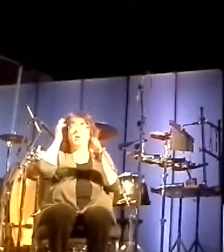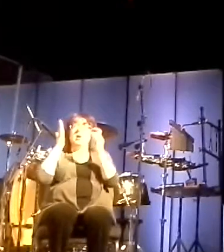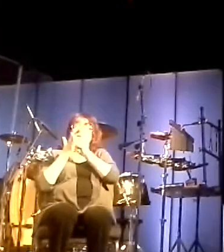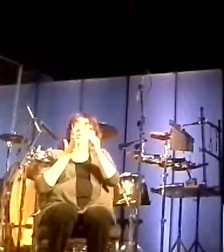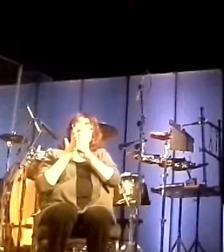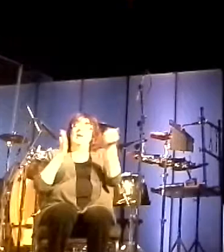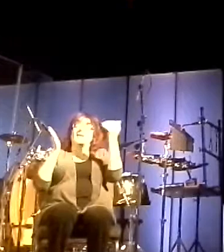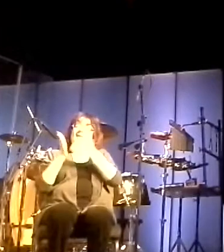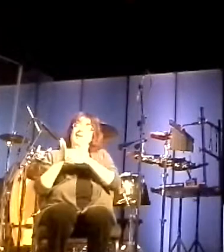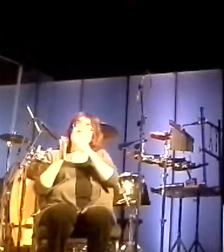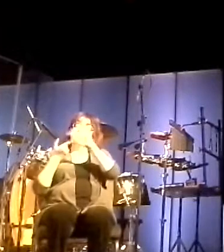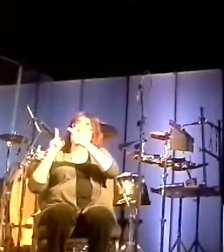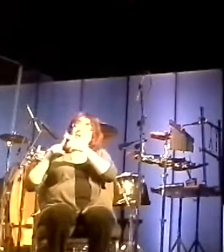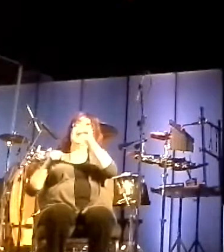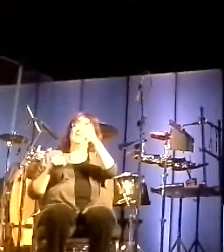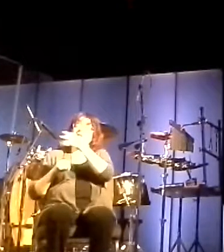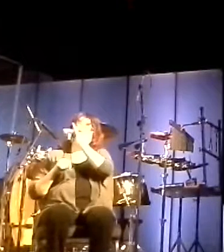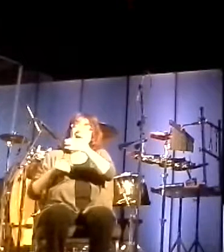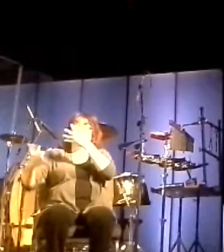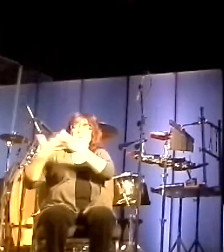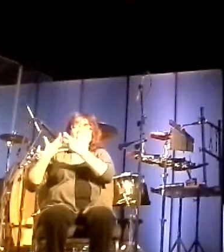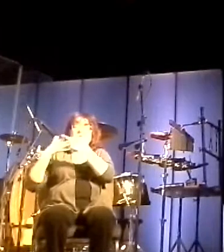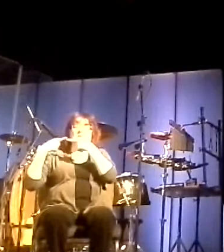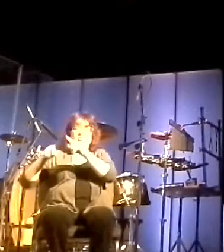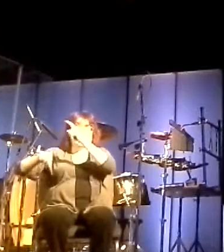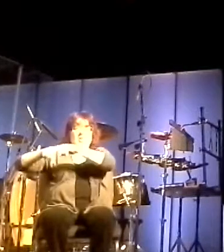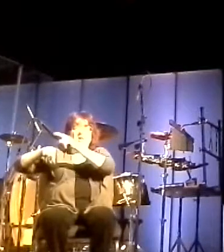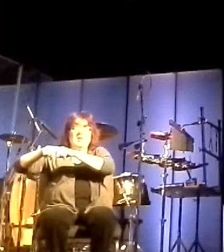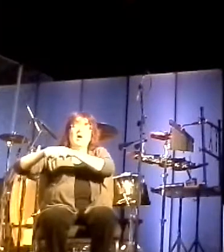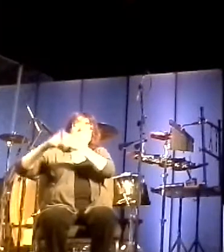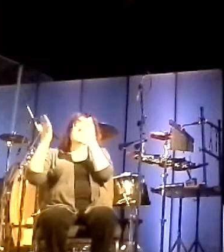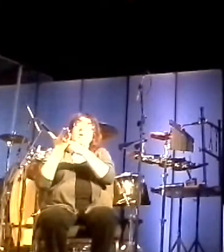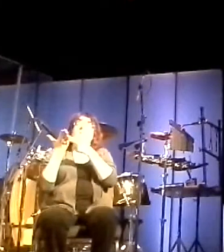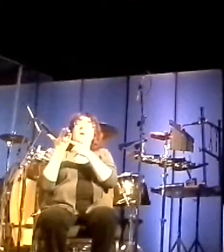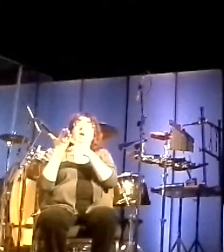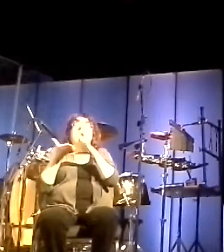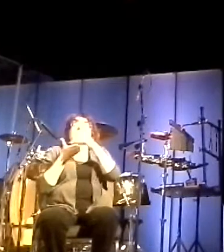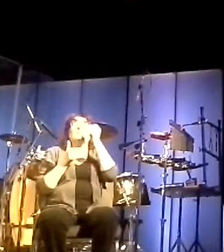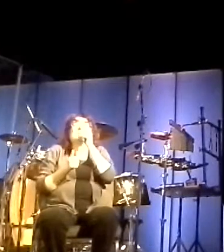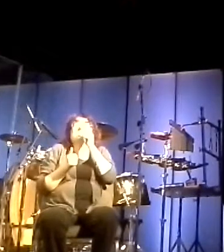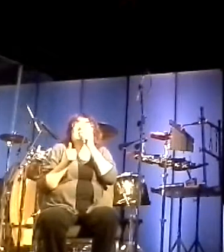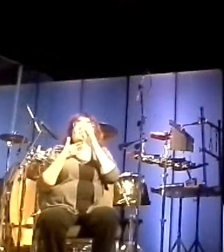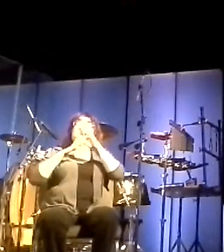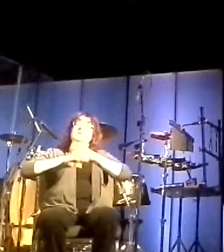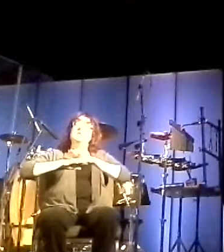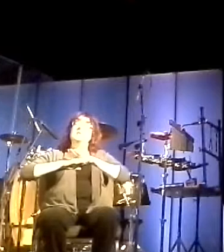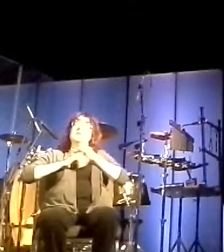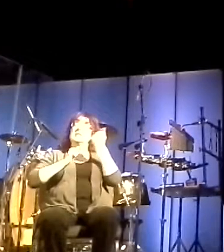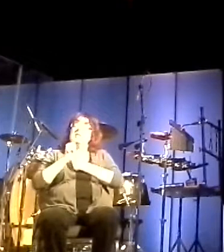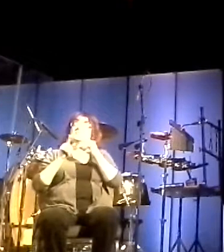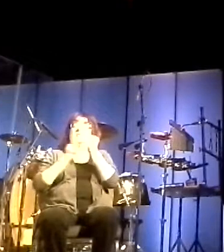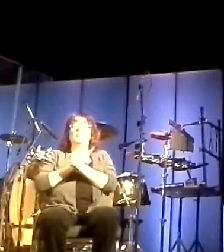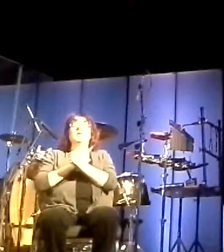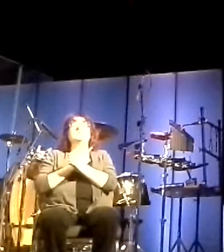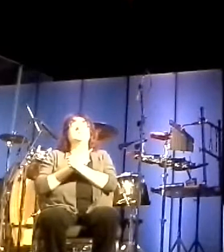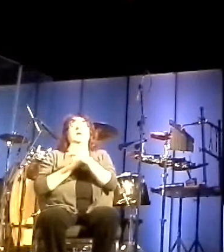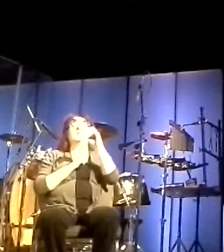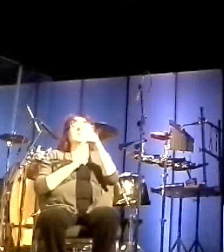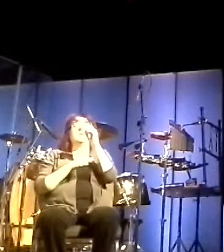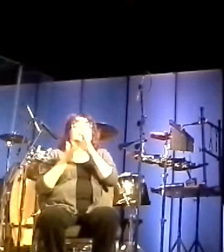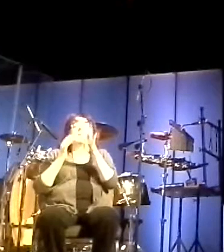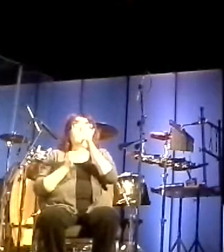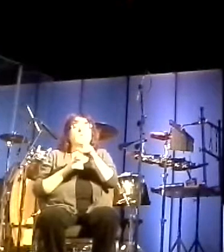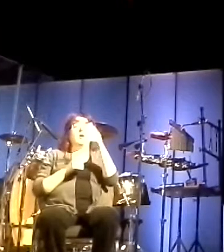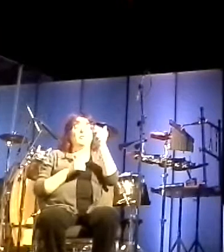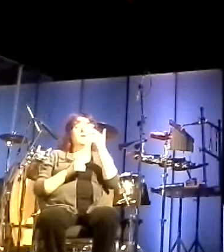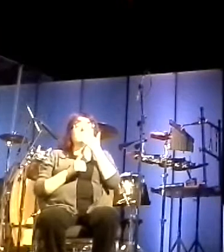Paul is writing again to his friends in Philippi. He's in prison during this time. And he's talking about how he's learned the secret to be content in every situation. And Philippians